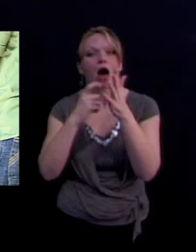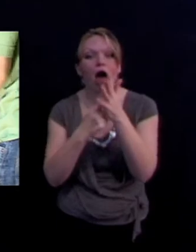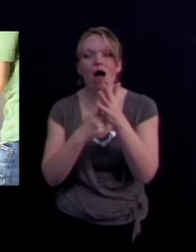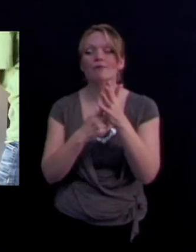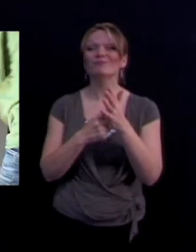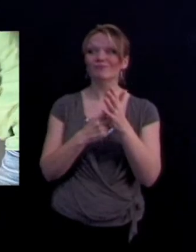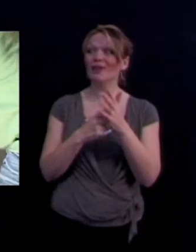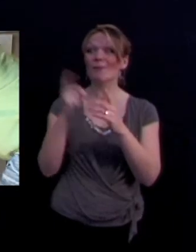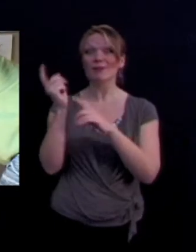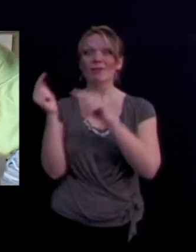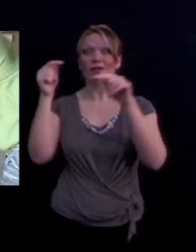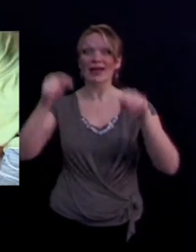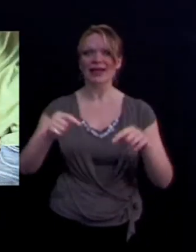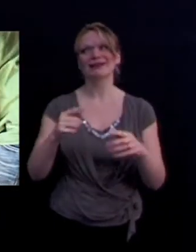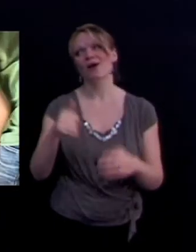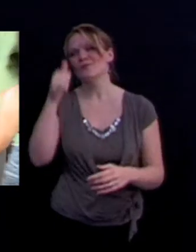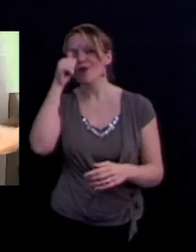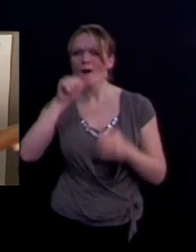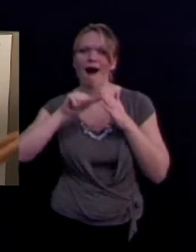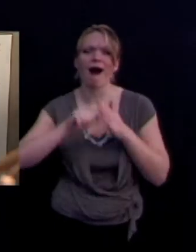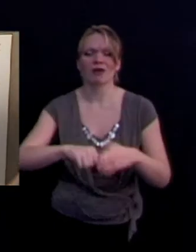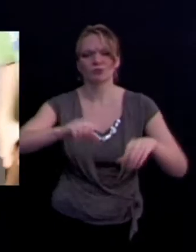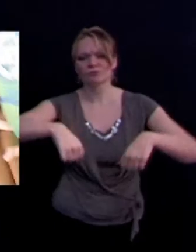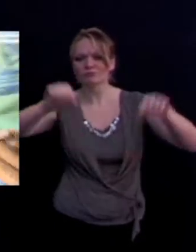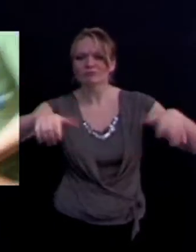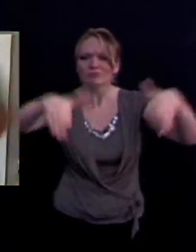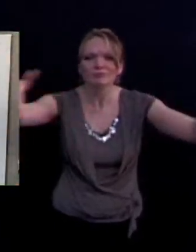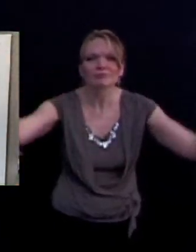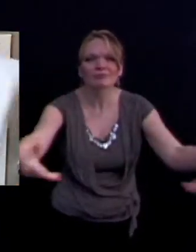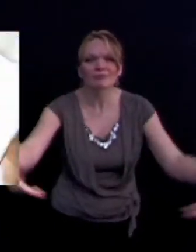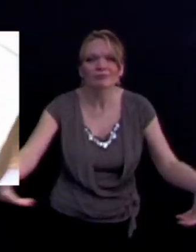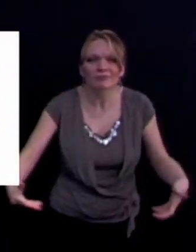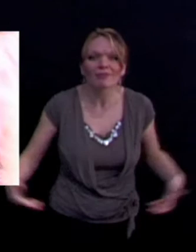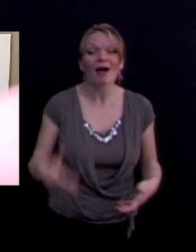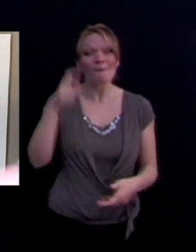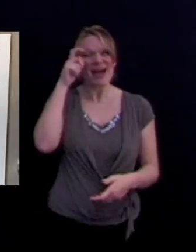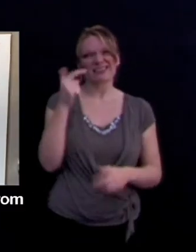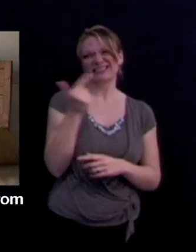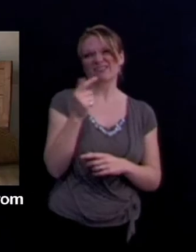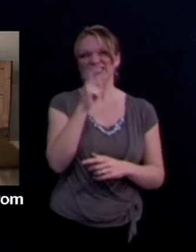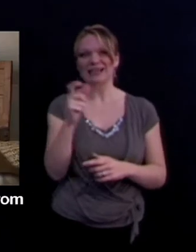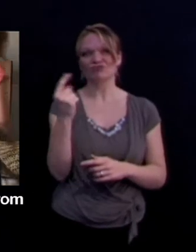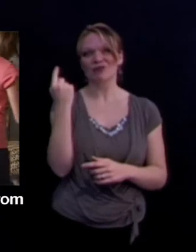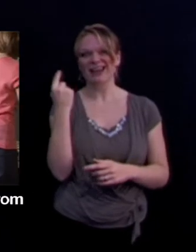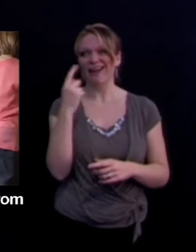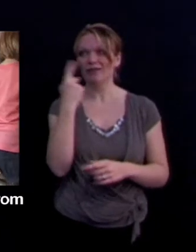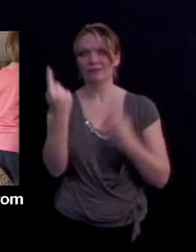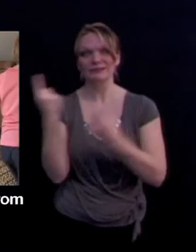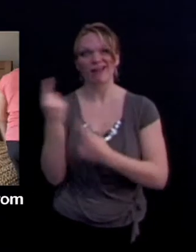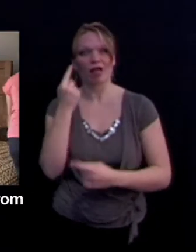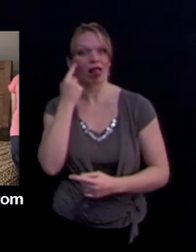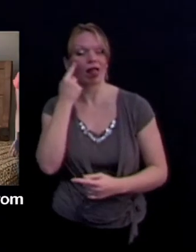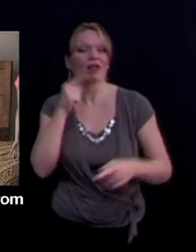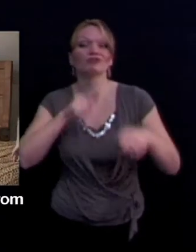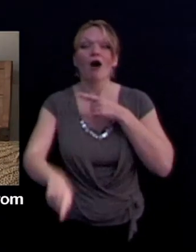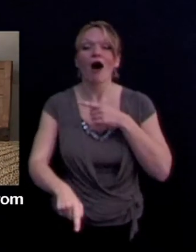Visitors today can find out how hard it would have been to make up a 17th century bed by having a go themselves. This one is a replica based on one